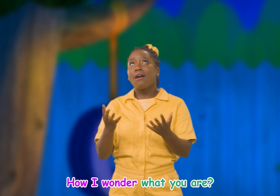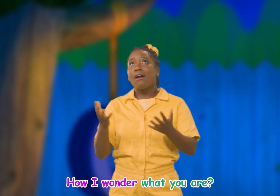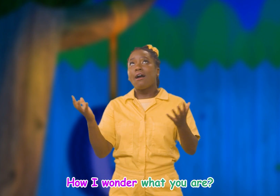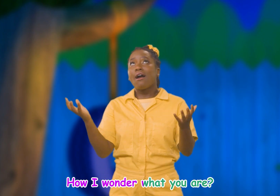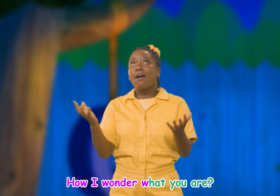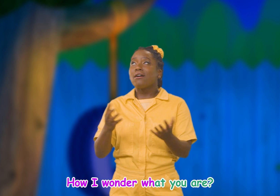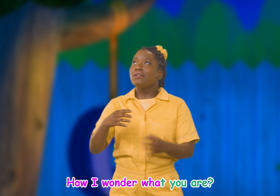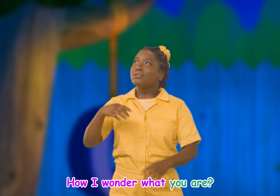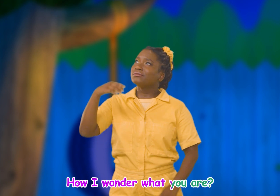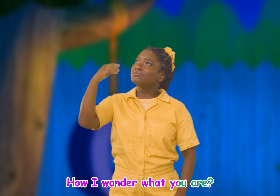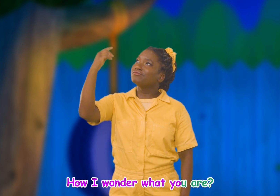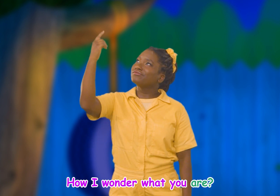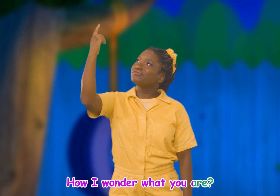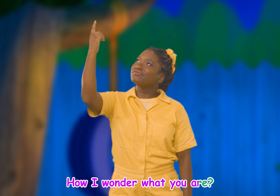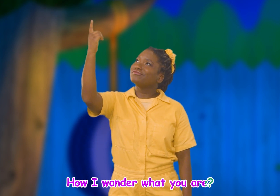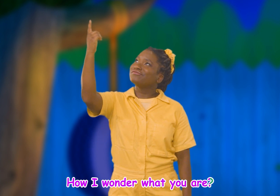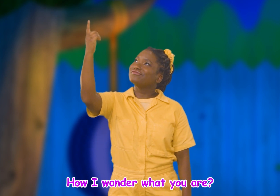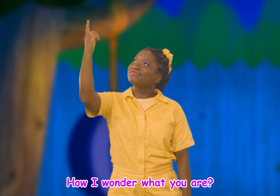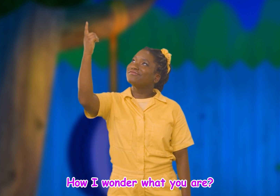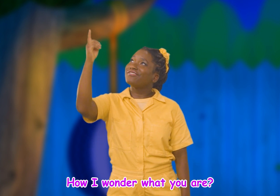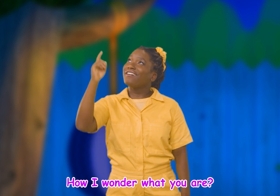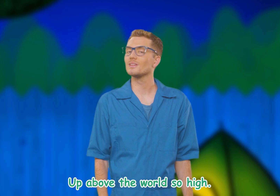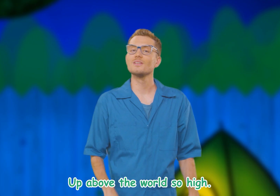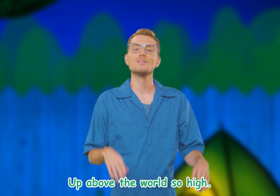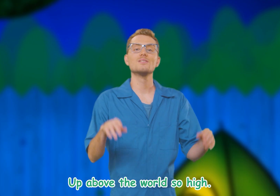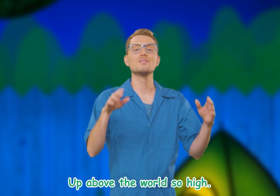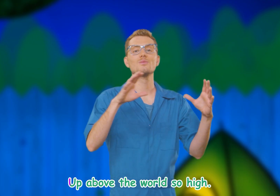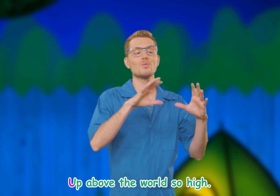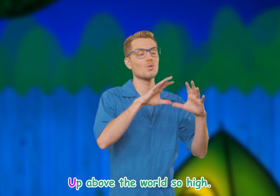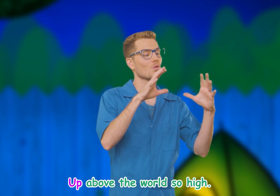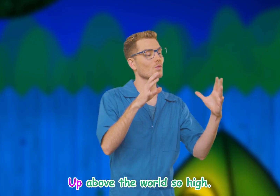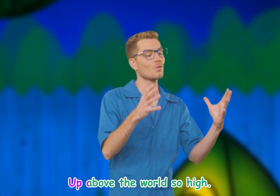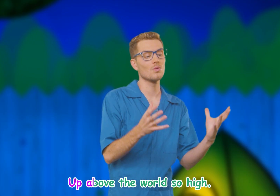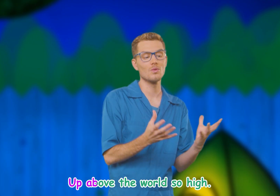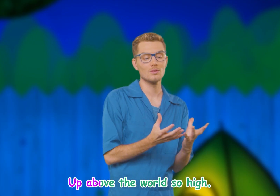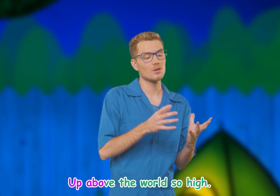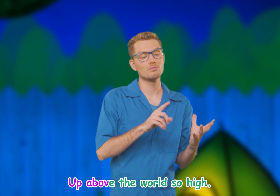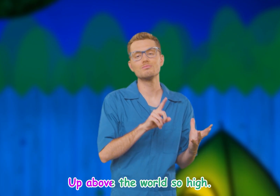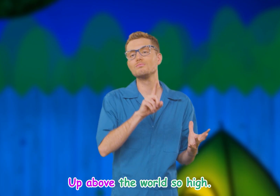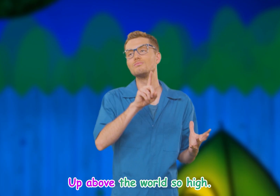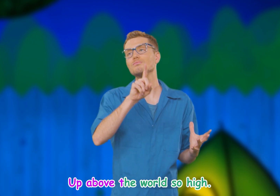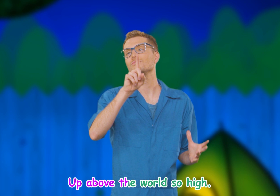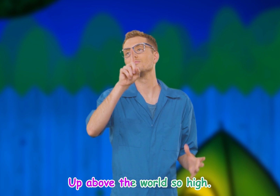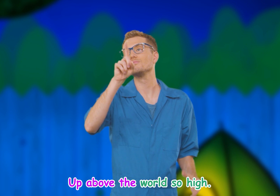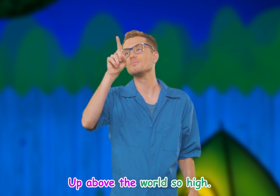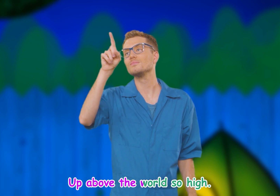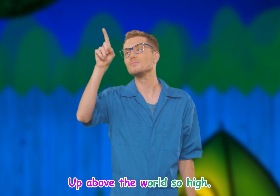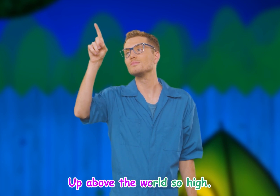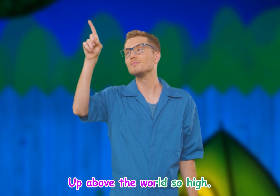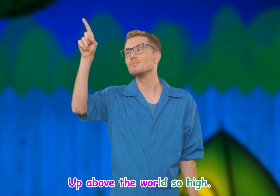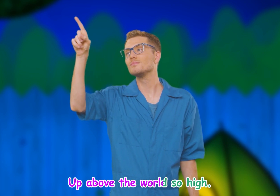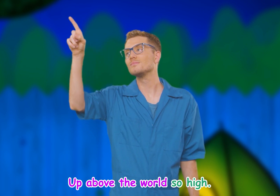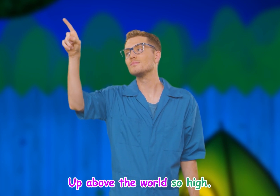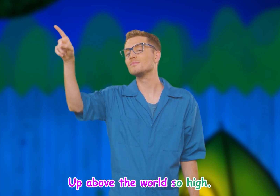wonder what you are. Up above the world